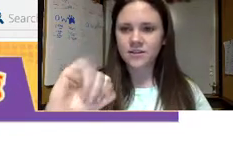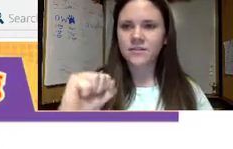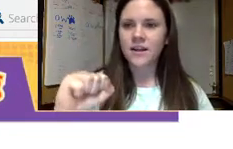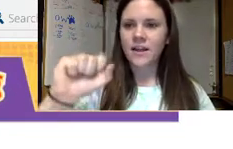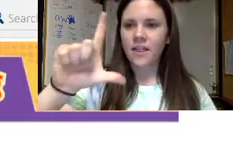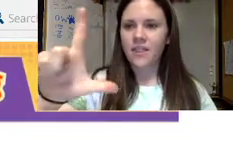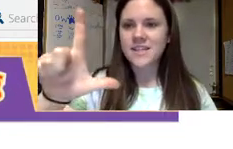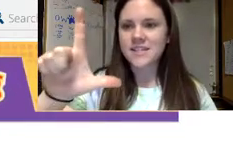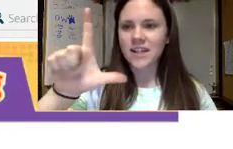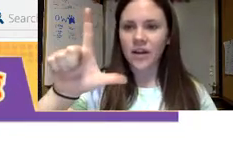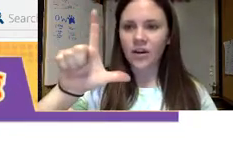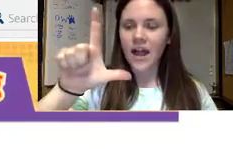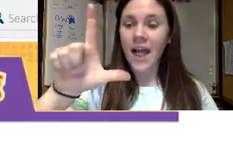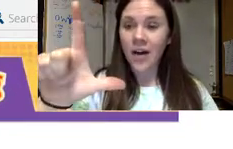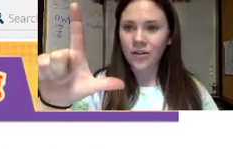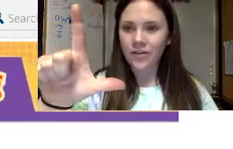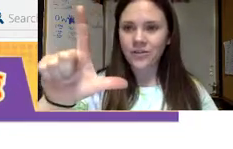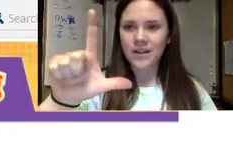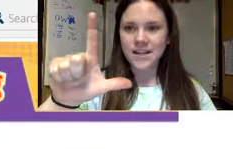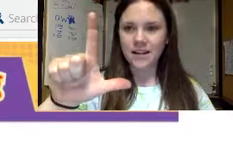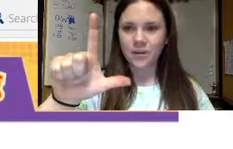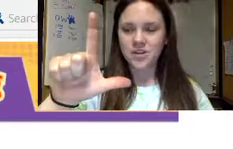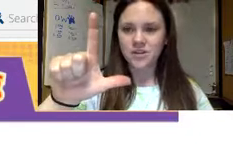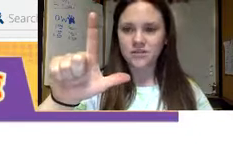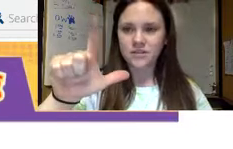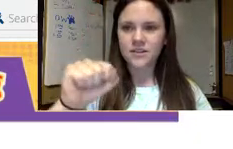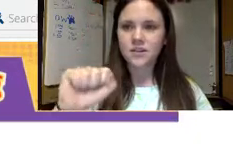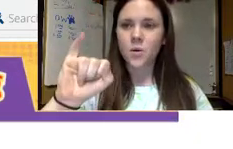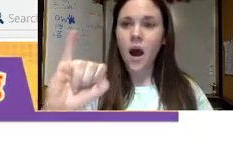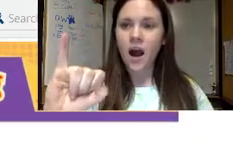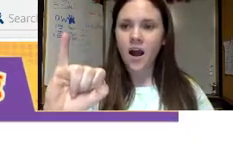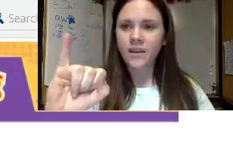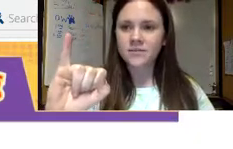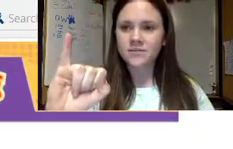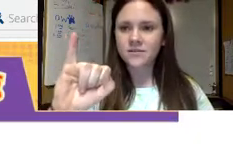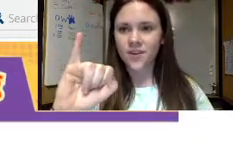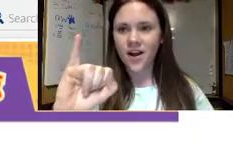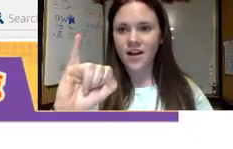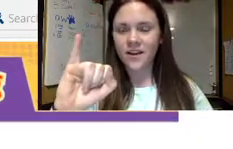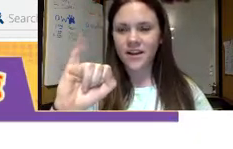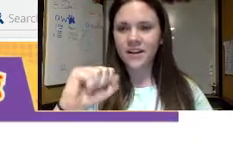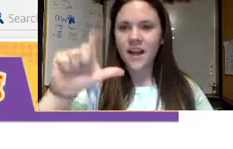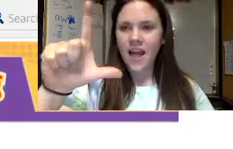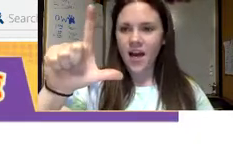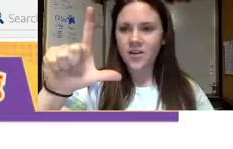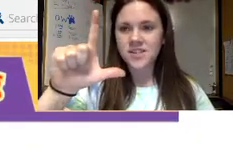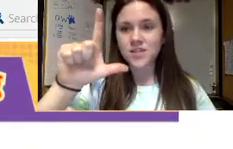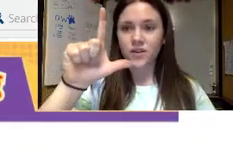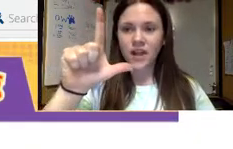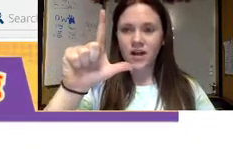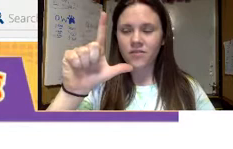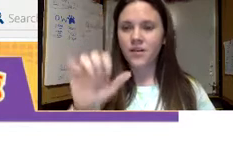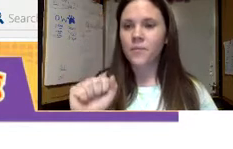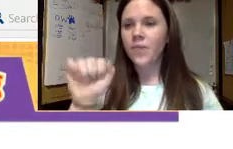language. This is the letter L in sign language. So I for I, right? L stands